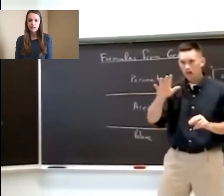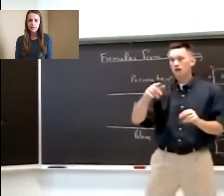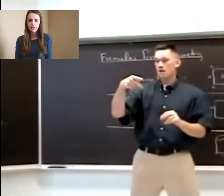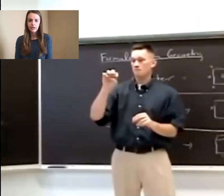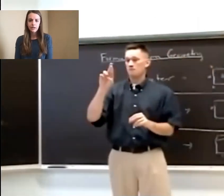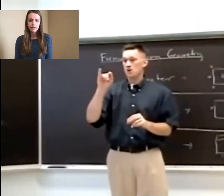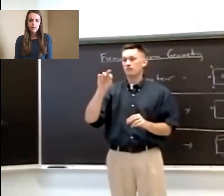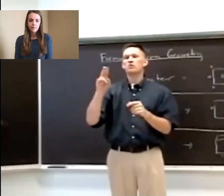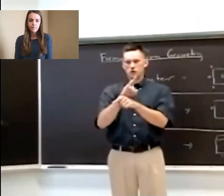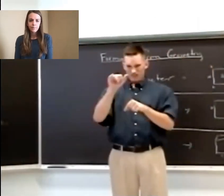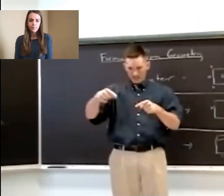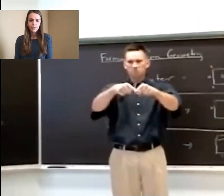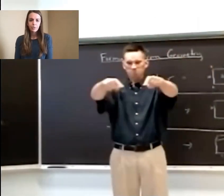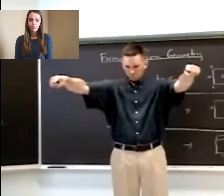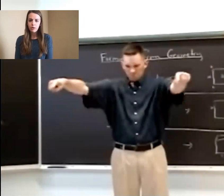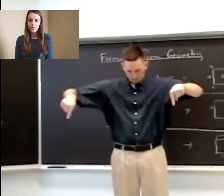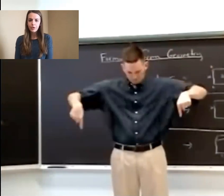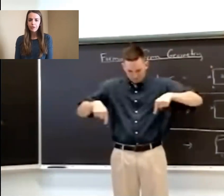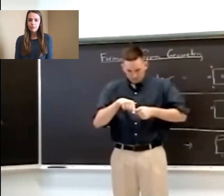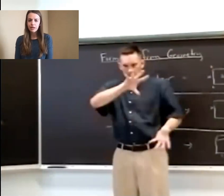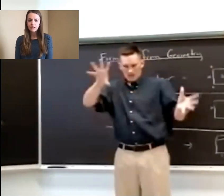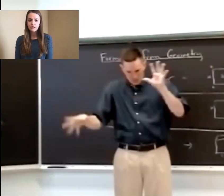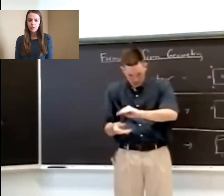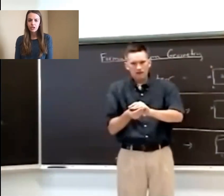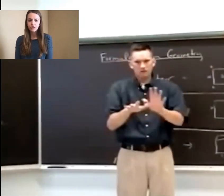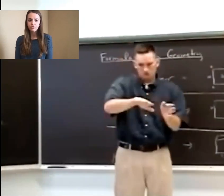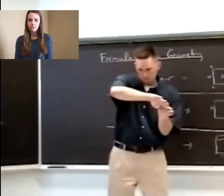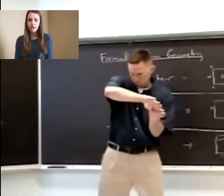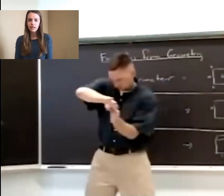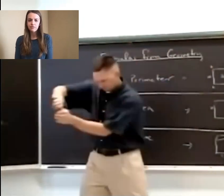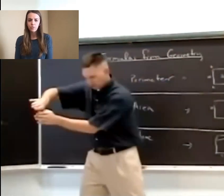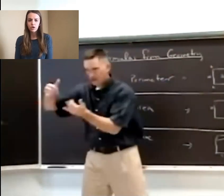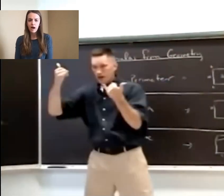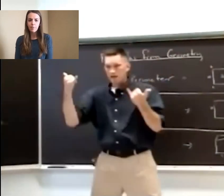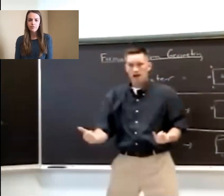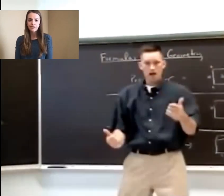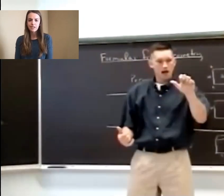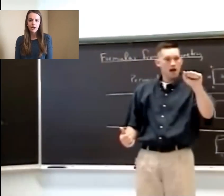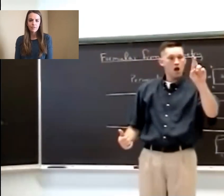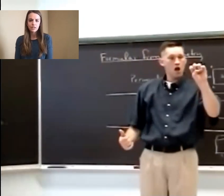exactly. So perimeter would be the best situation for this if you want to know how much fencing to buy for this